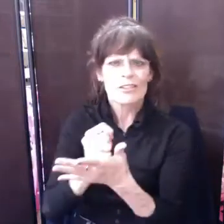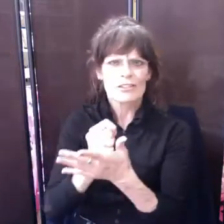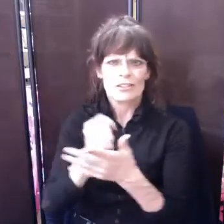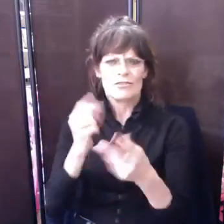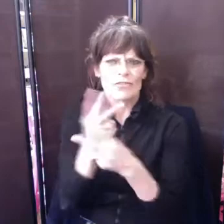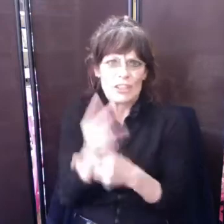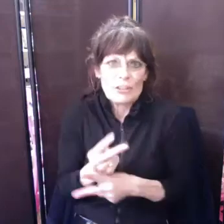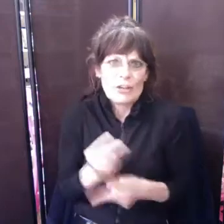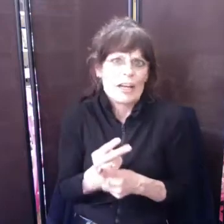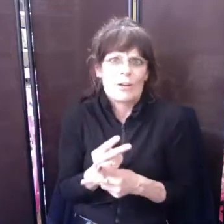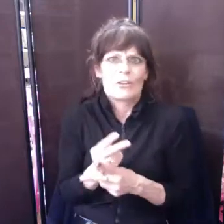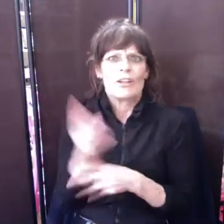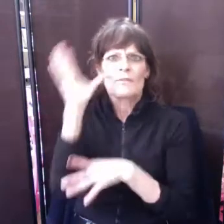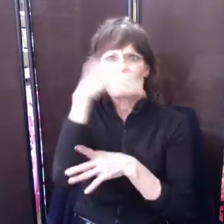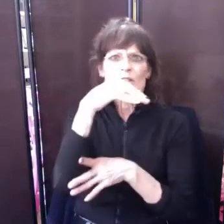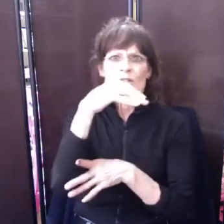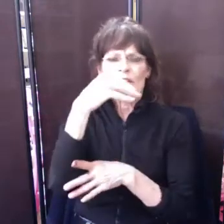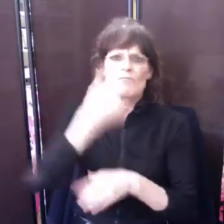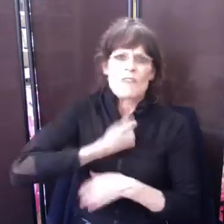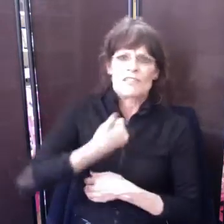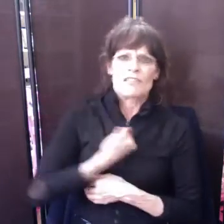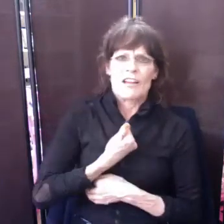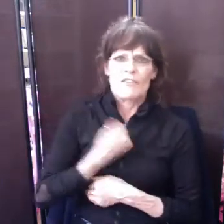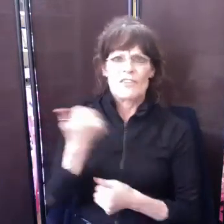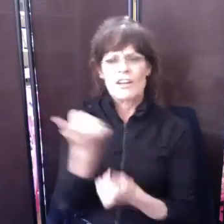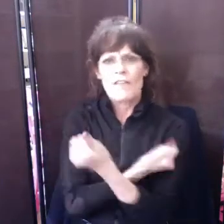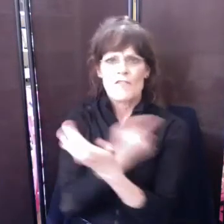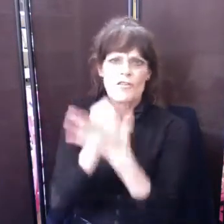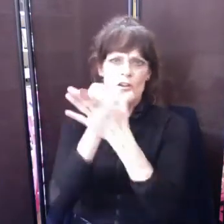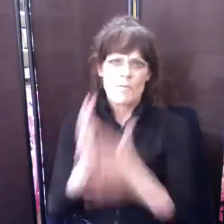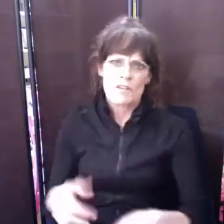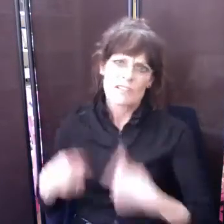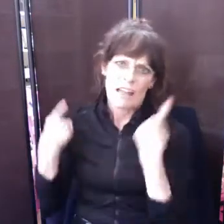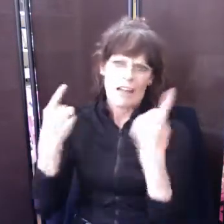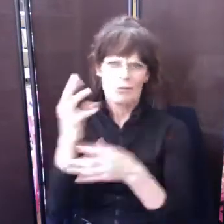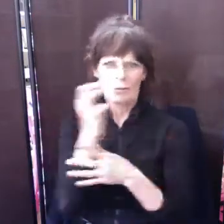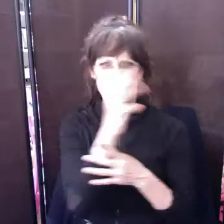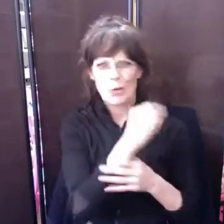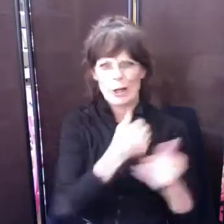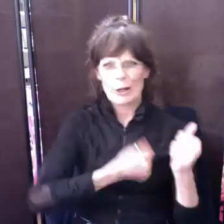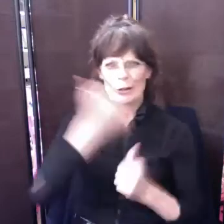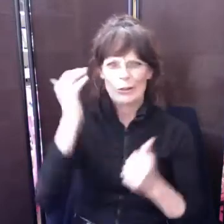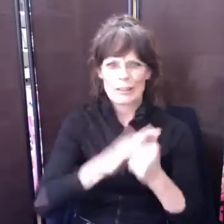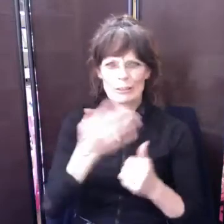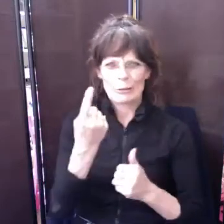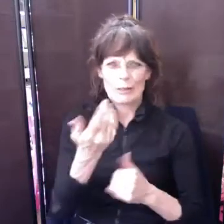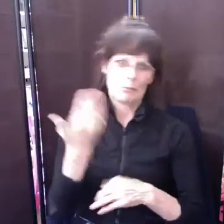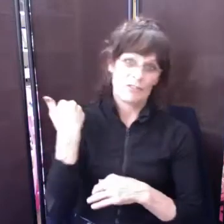fascinating mystery of me. And, you know, and every therapist I had was weirder than the previous therapist because, you know, those were the people